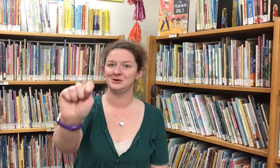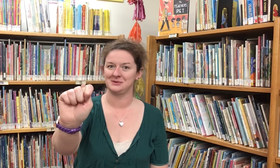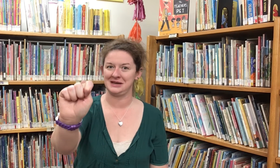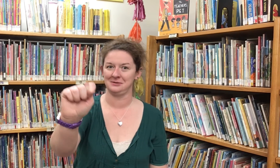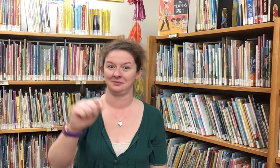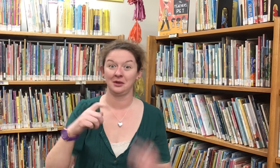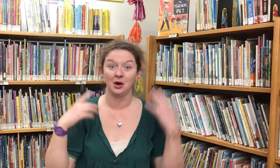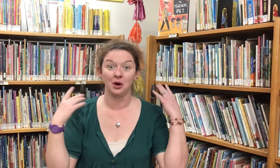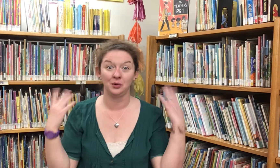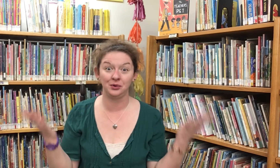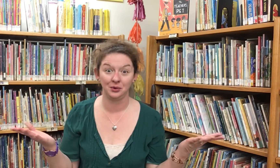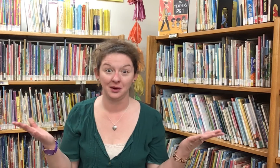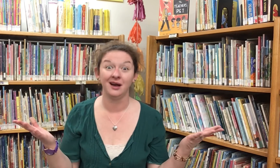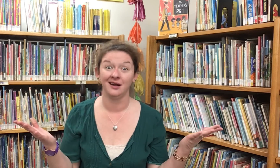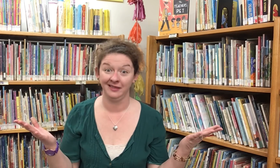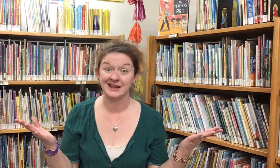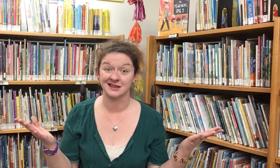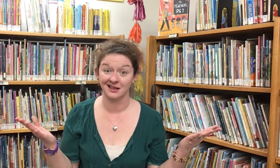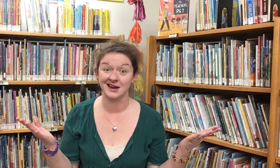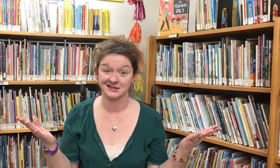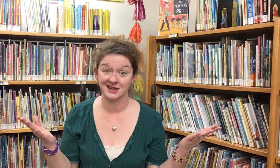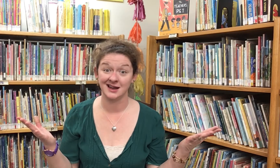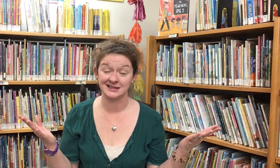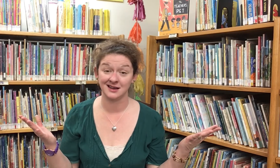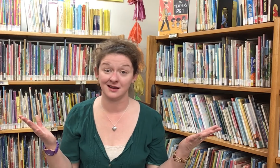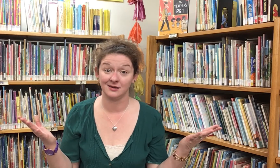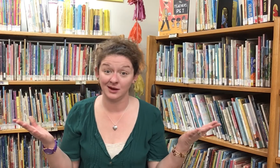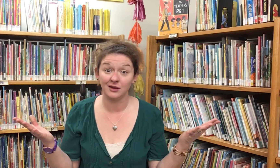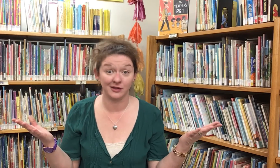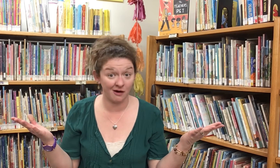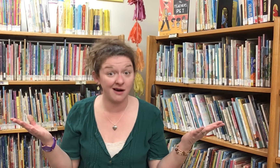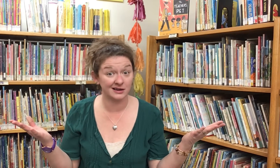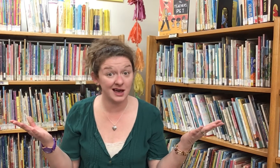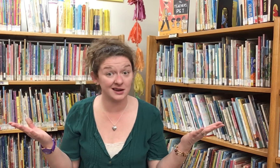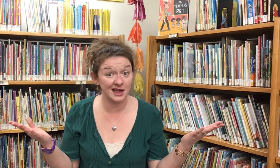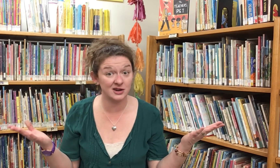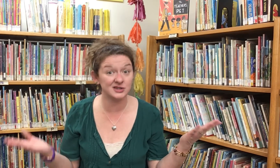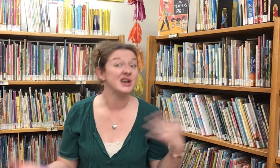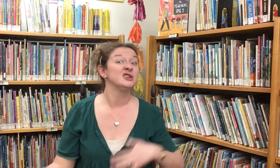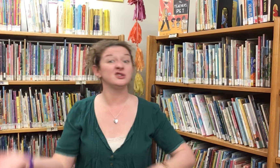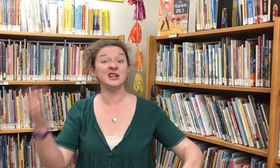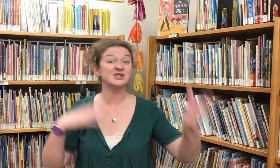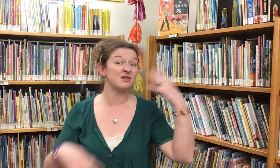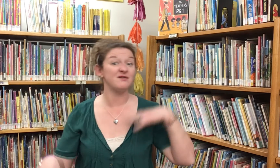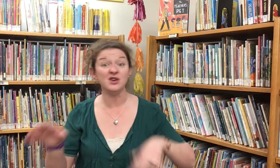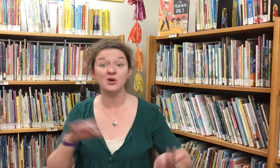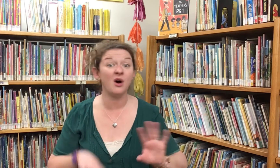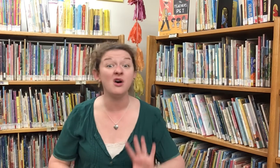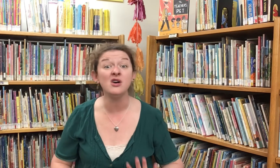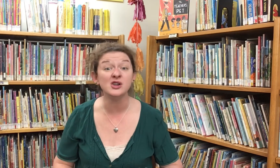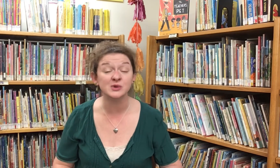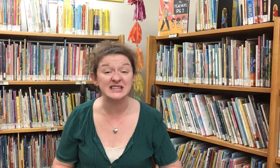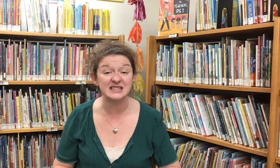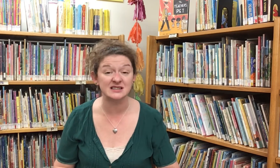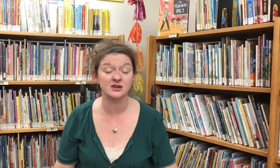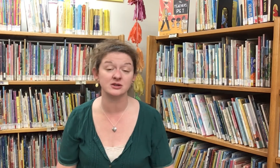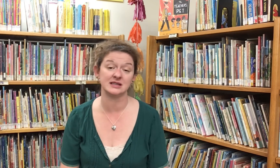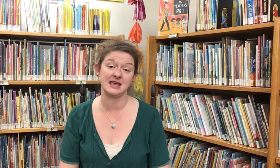between. Whew, that's a lot of signs, huh? Well, there are a lot of letters, so let's review all 26 letters in the